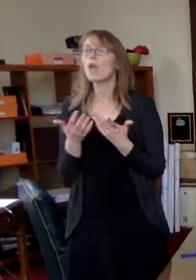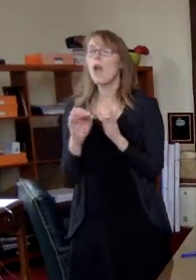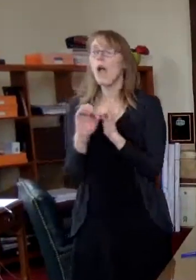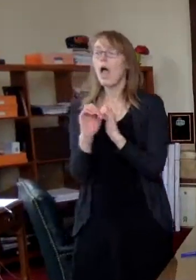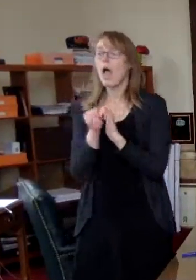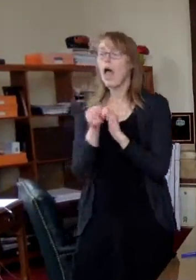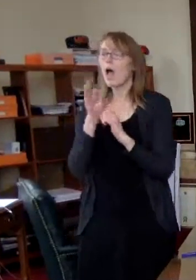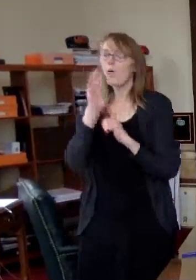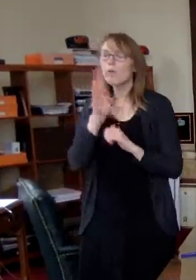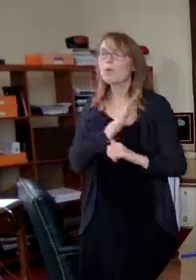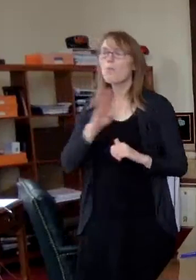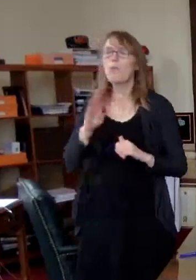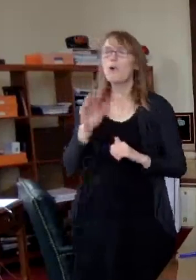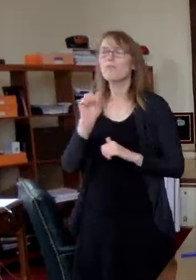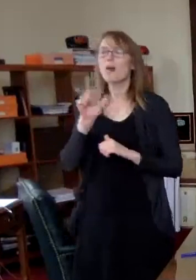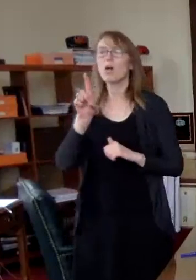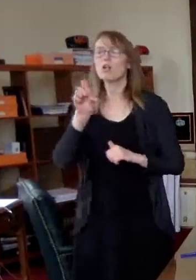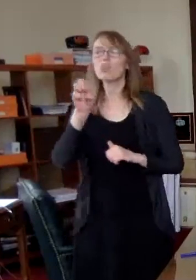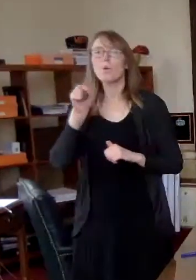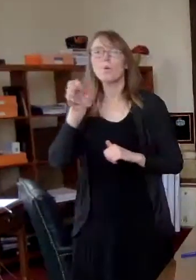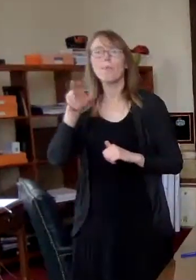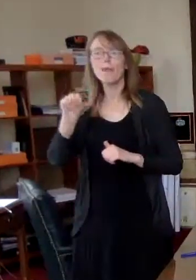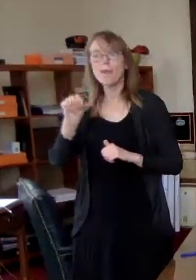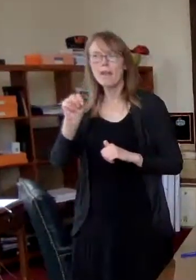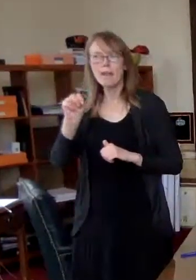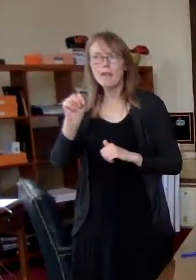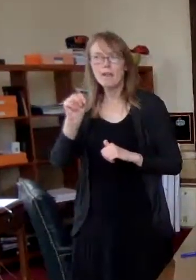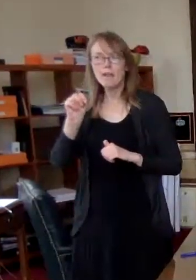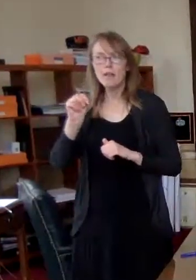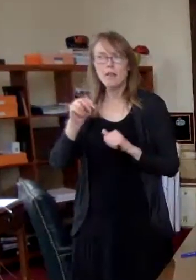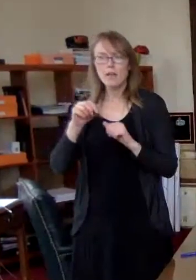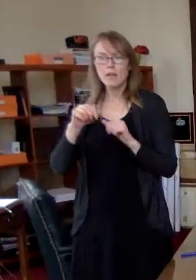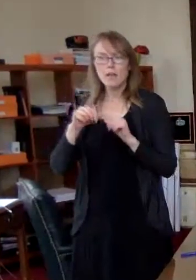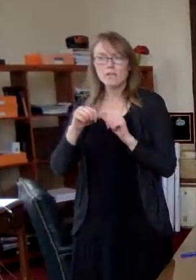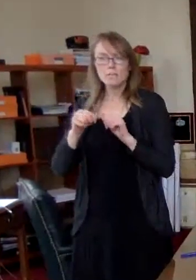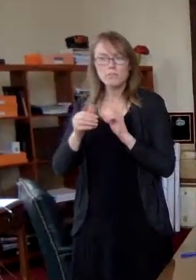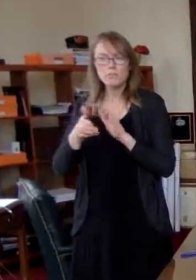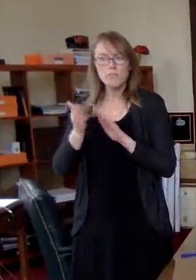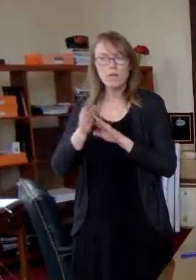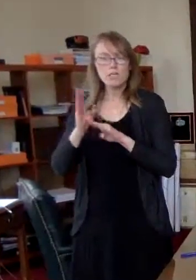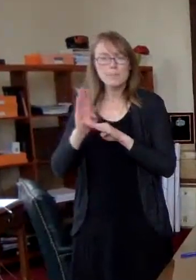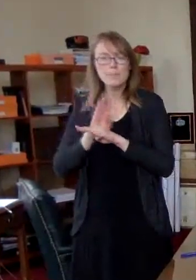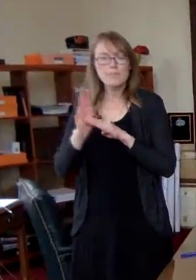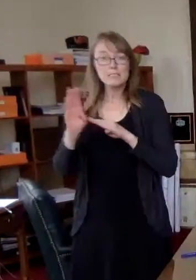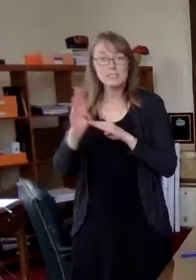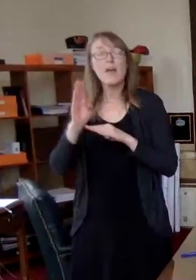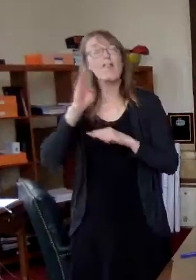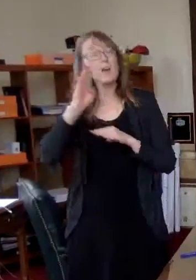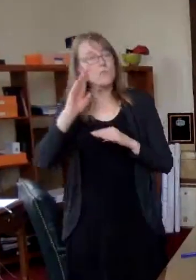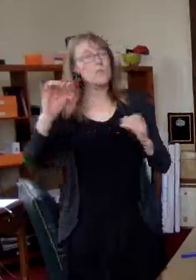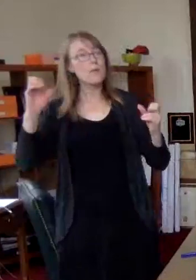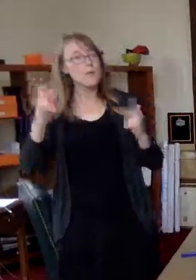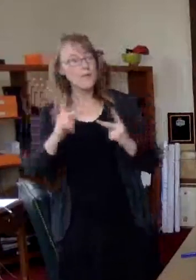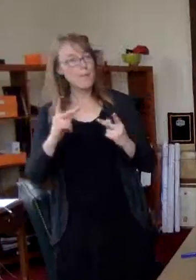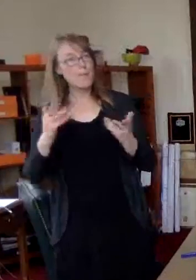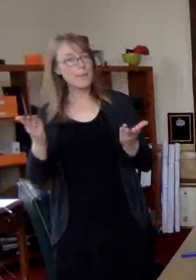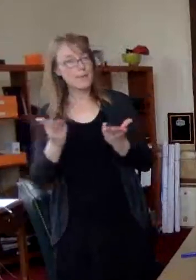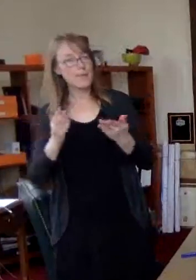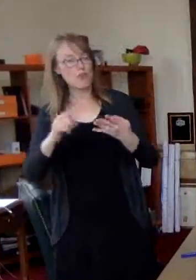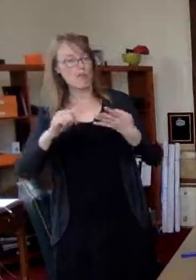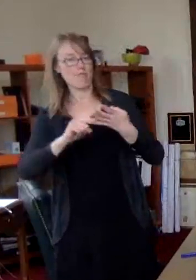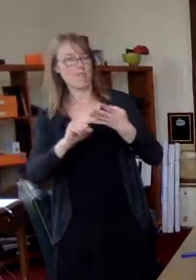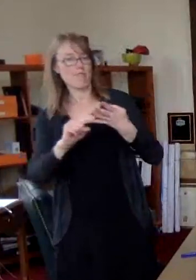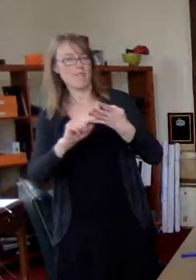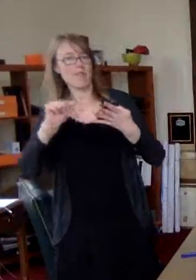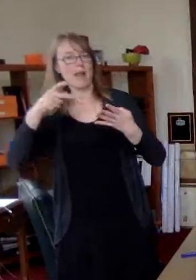April? So the Board of Aldermen is returning at the end of April. And to the extent that there need to be hearings, whether it's the Board of Aldermen or any other city